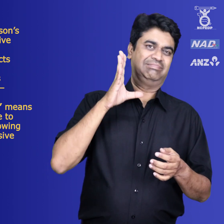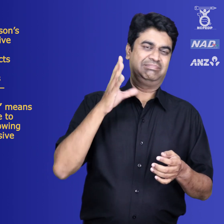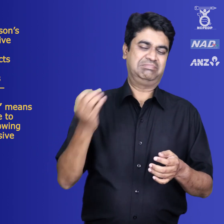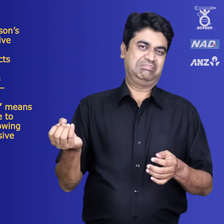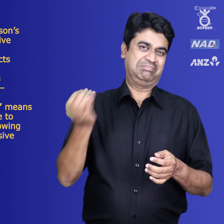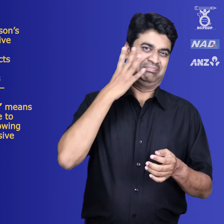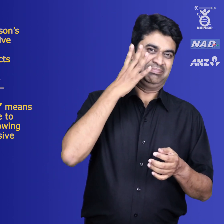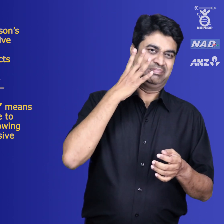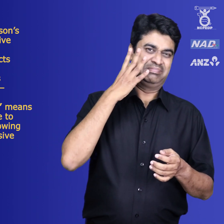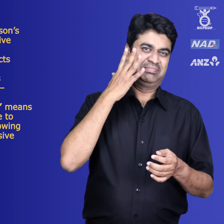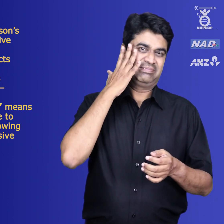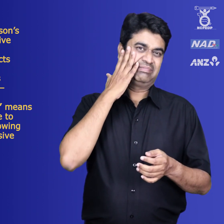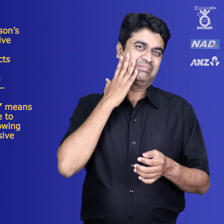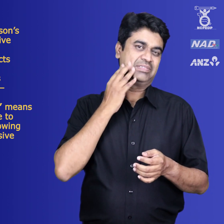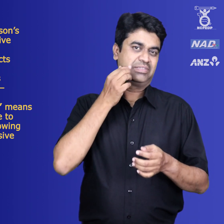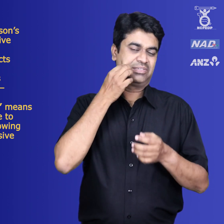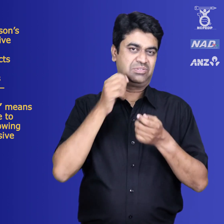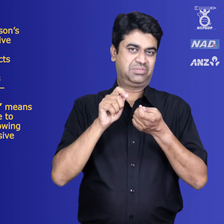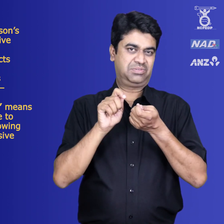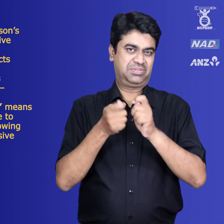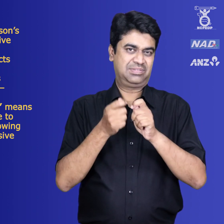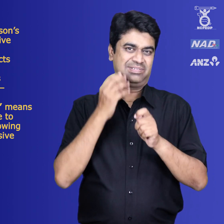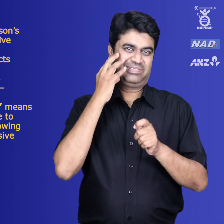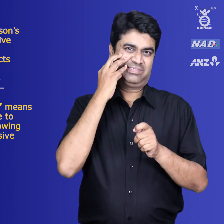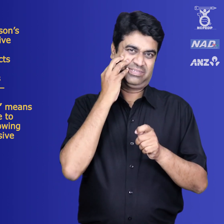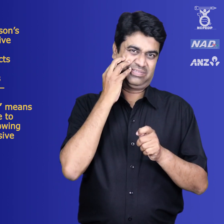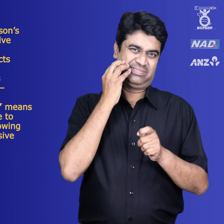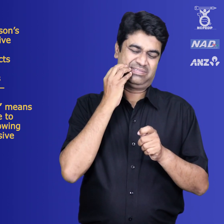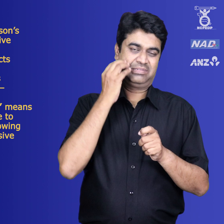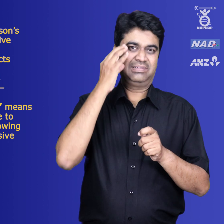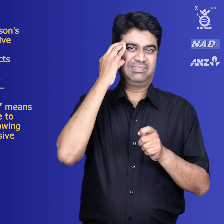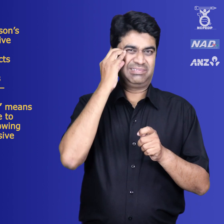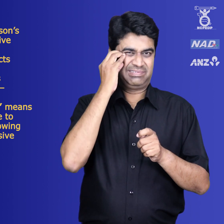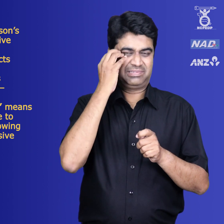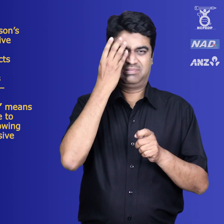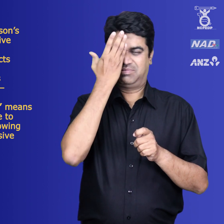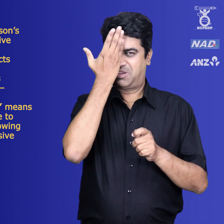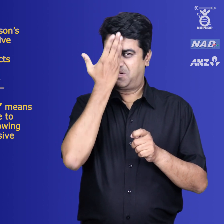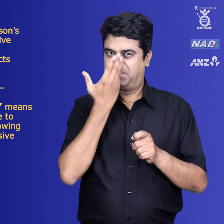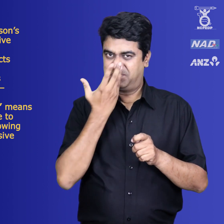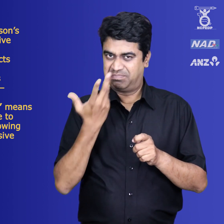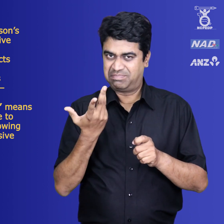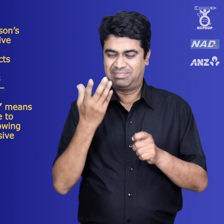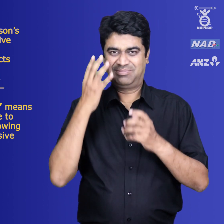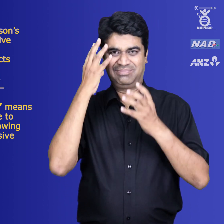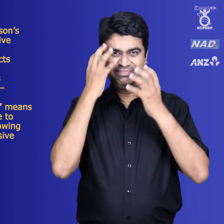assaults by throwing of acid or similar corrosive substance.